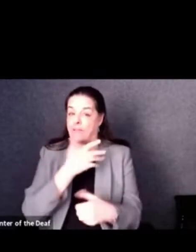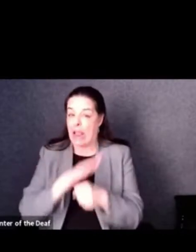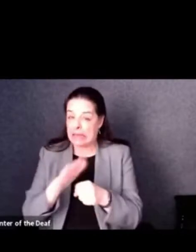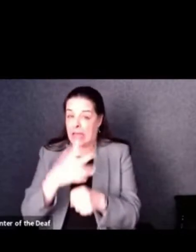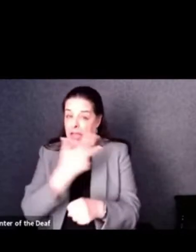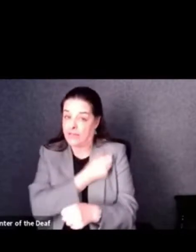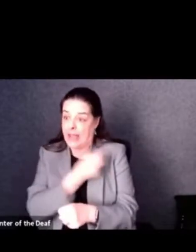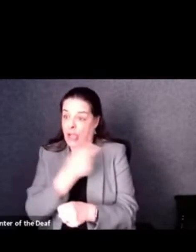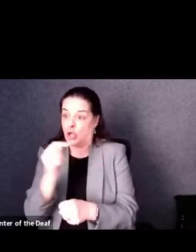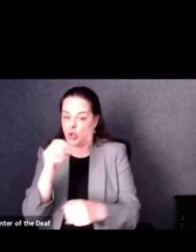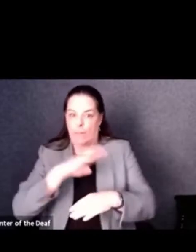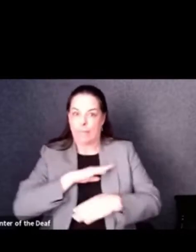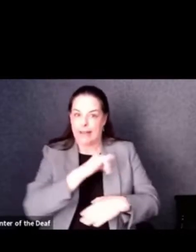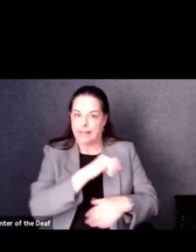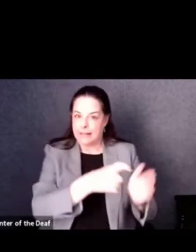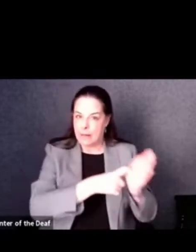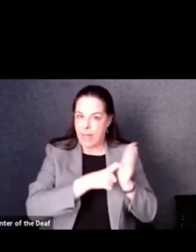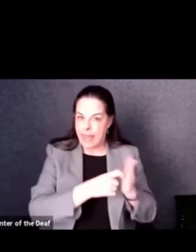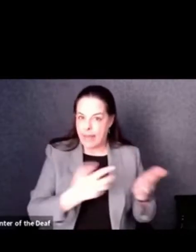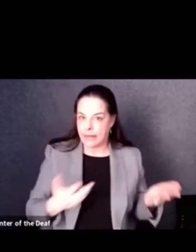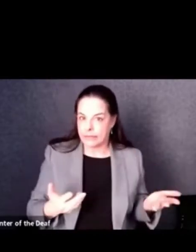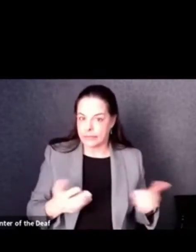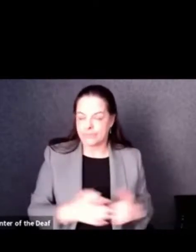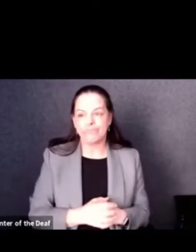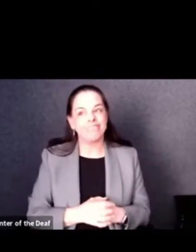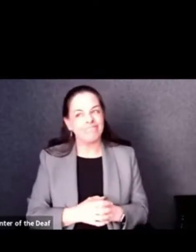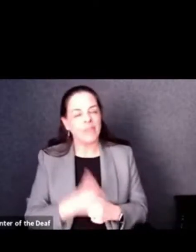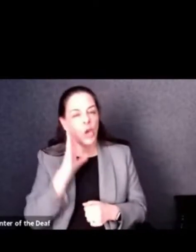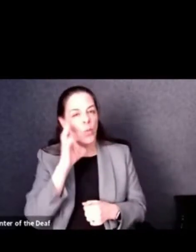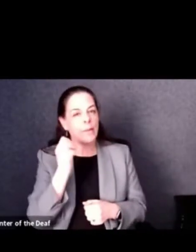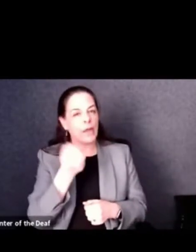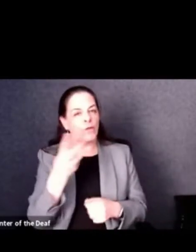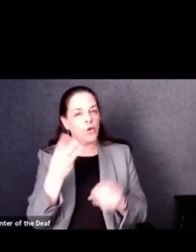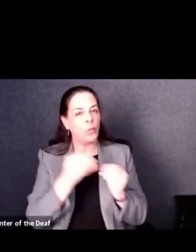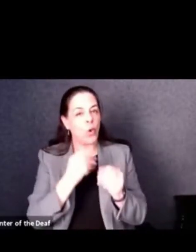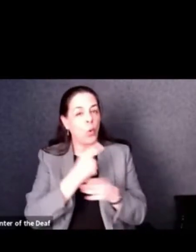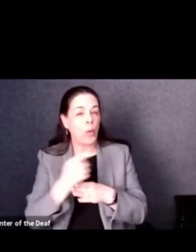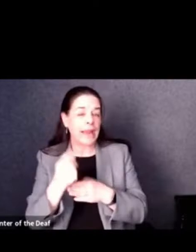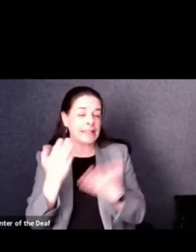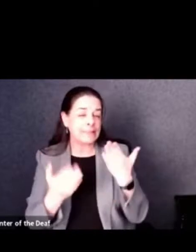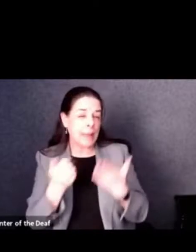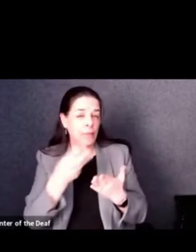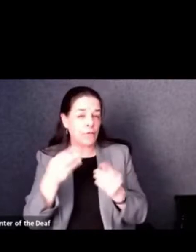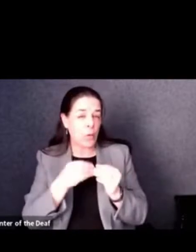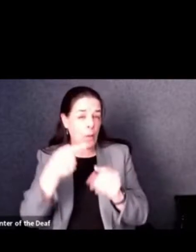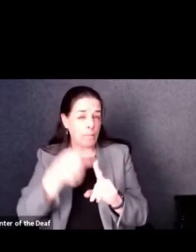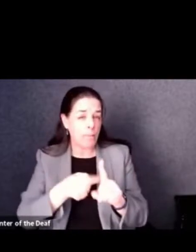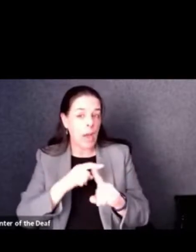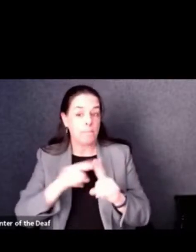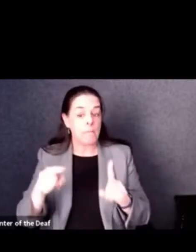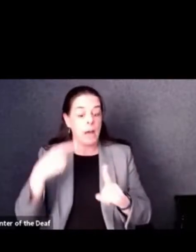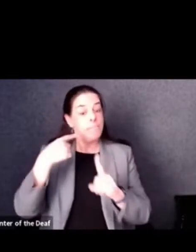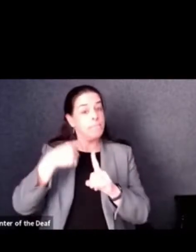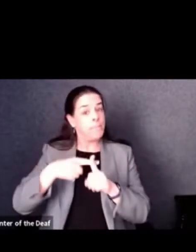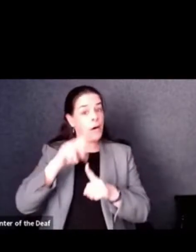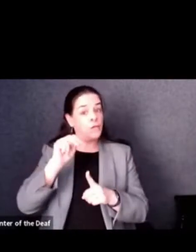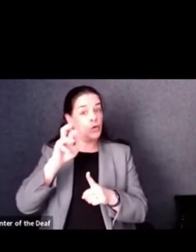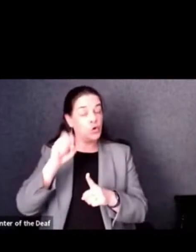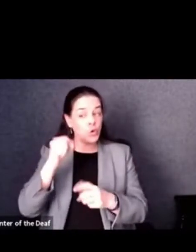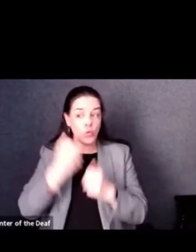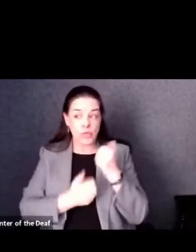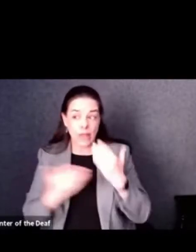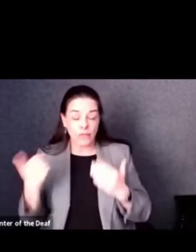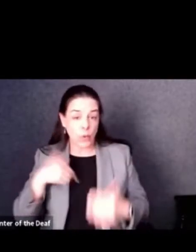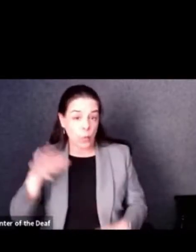to meet demand? It's going to be a few more weeks or months, but I think that the encouraging news is everything we're hearing is